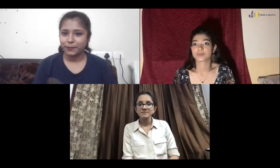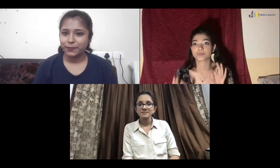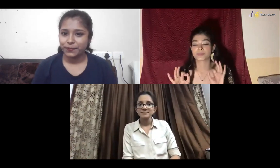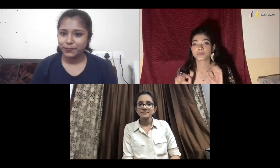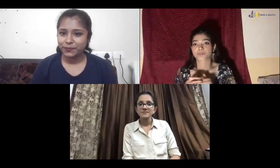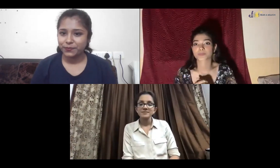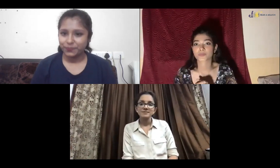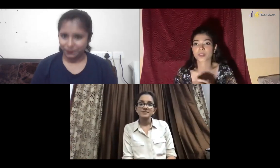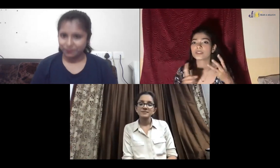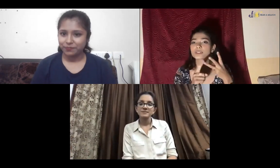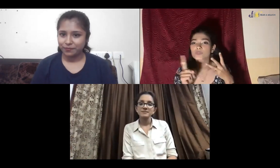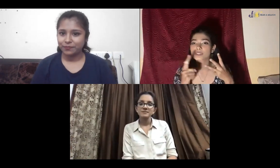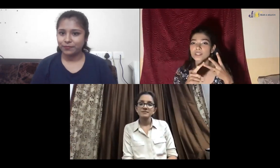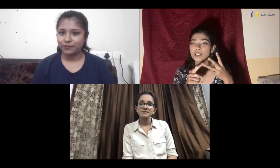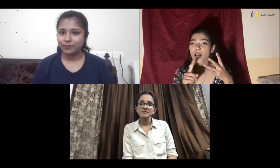Sweta, you can.